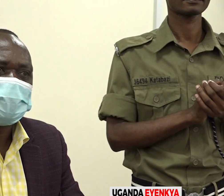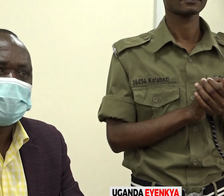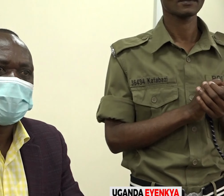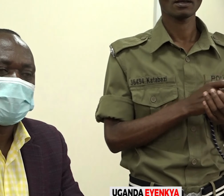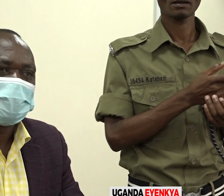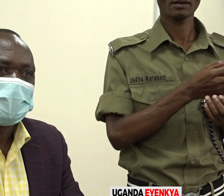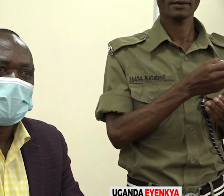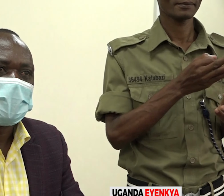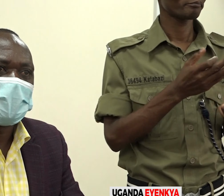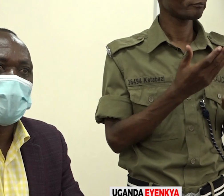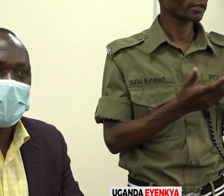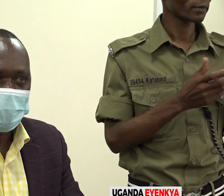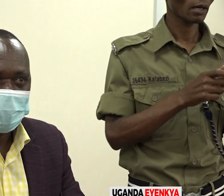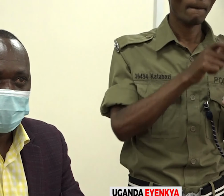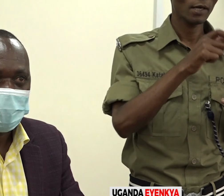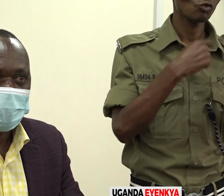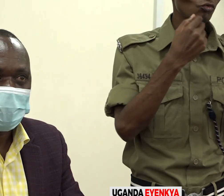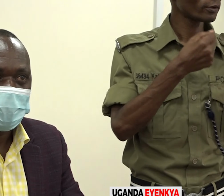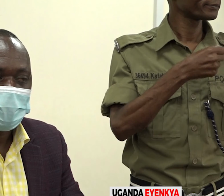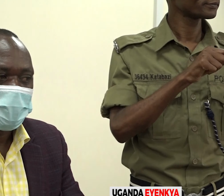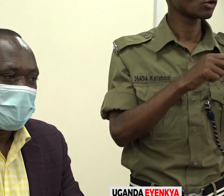done it and when.